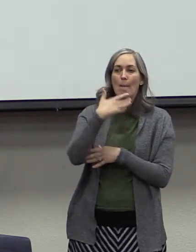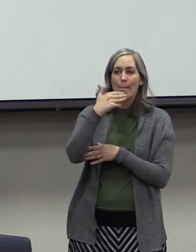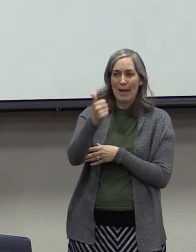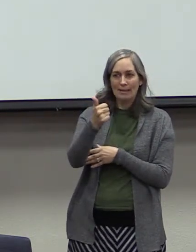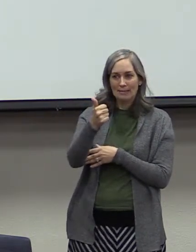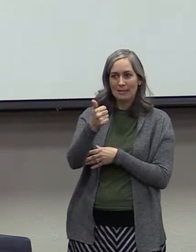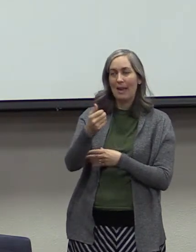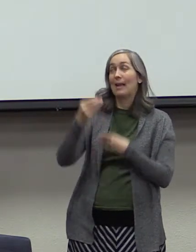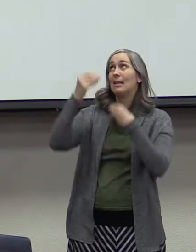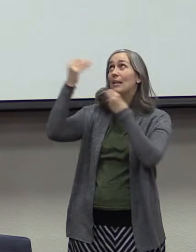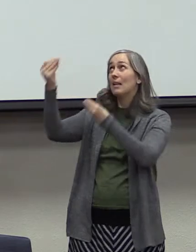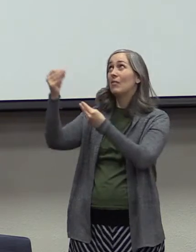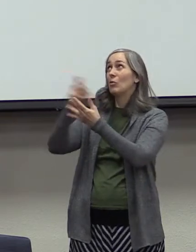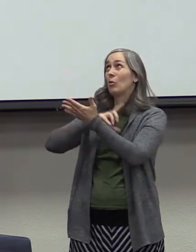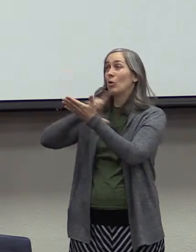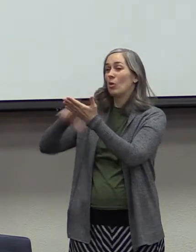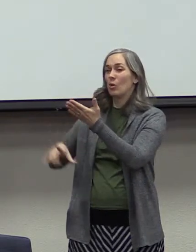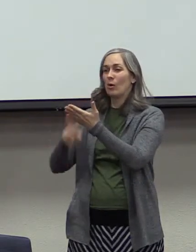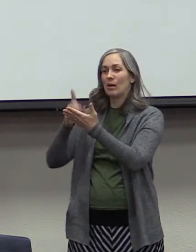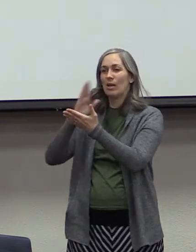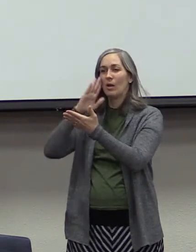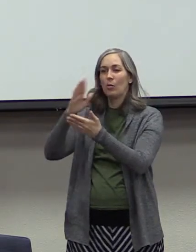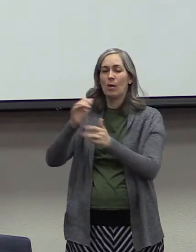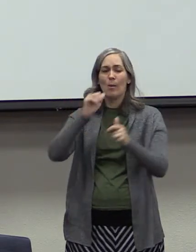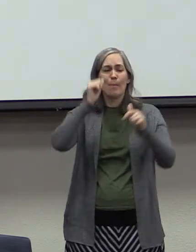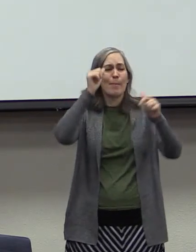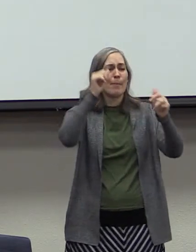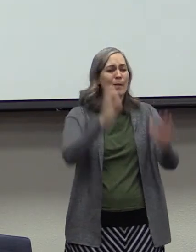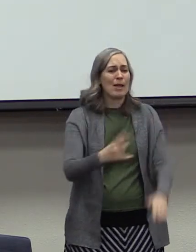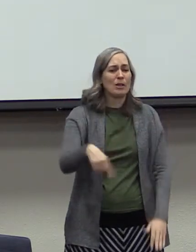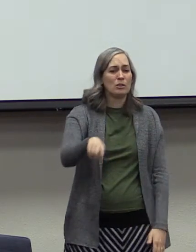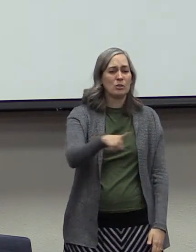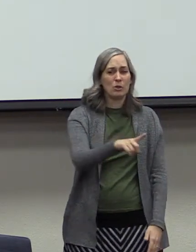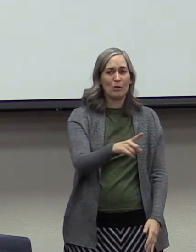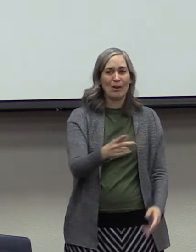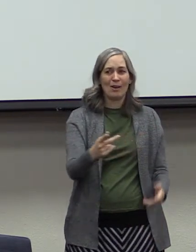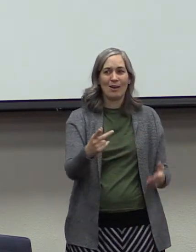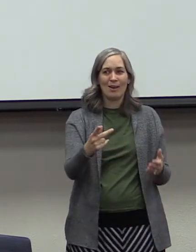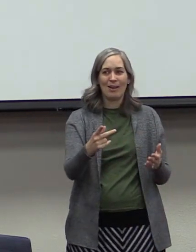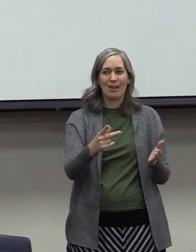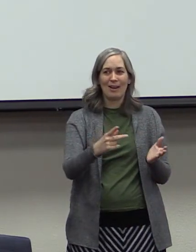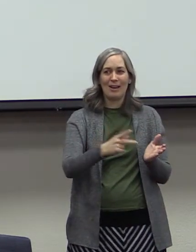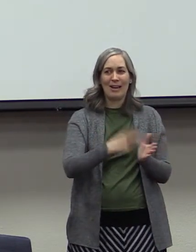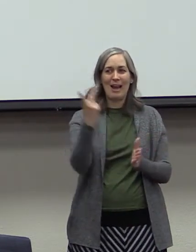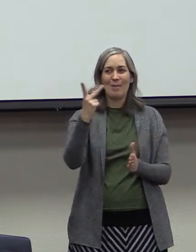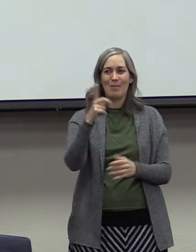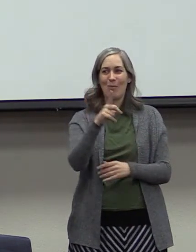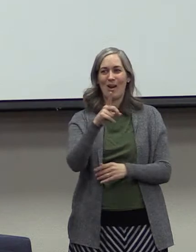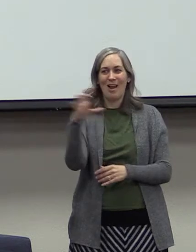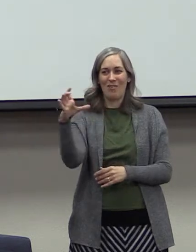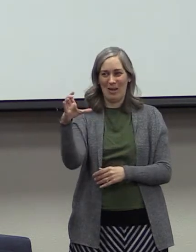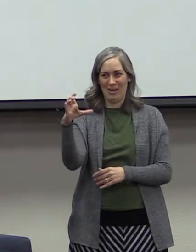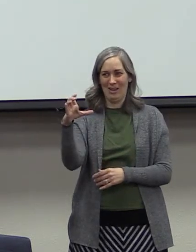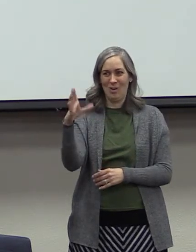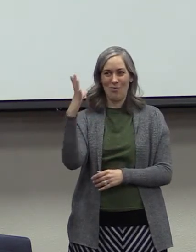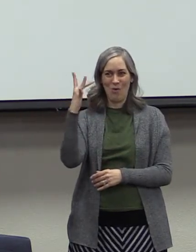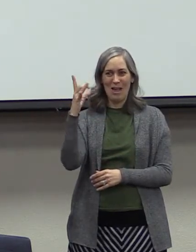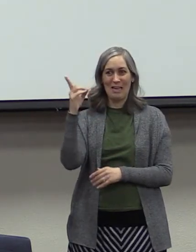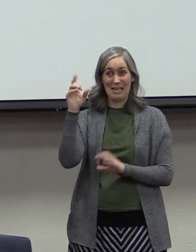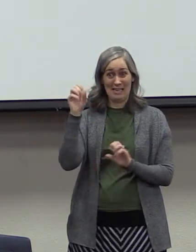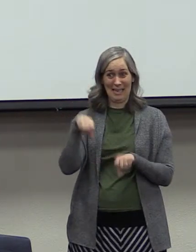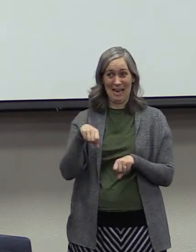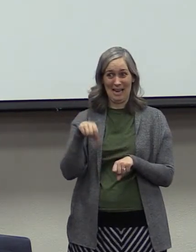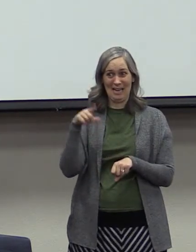Lord. He will take it and He will bless you 100 times over, because He can and because He